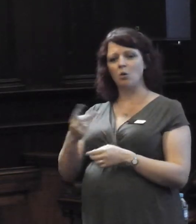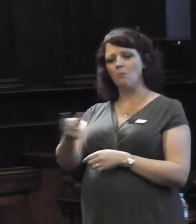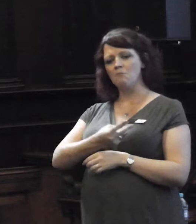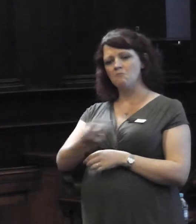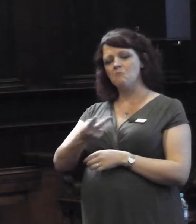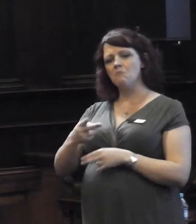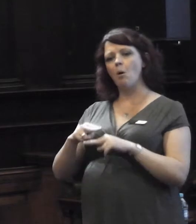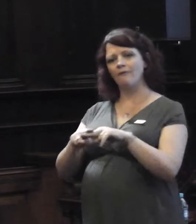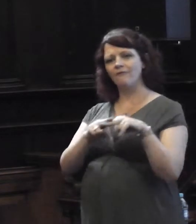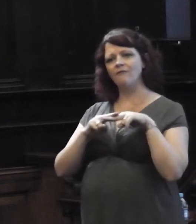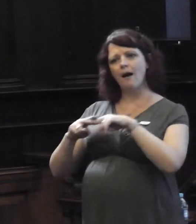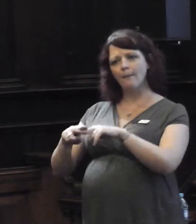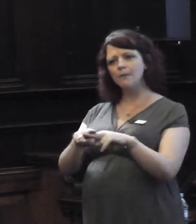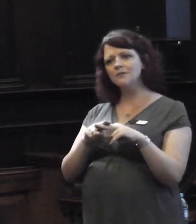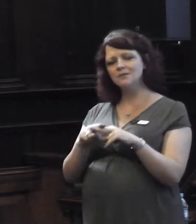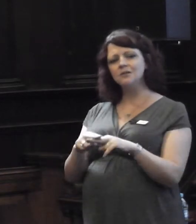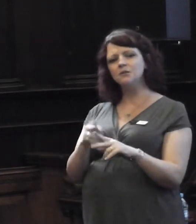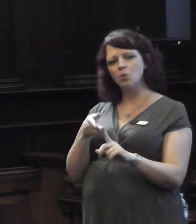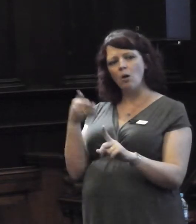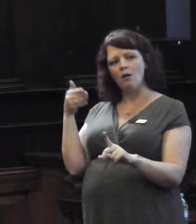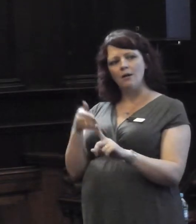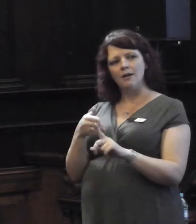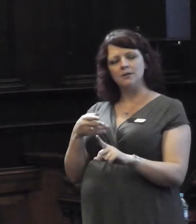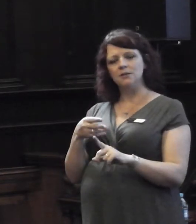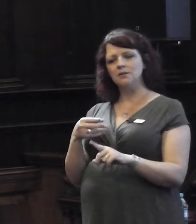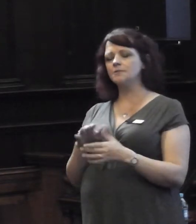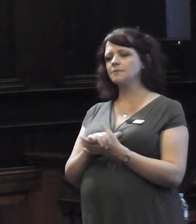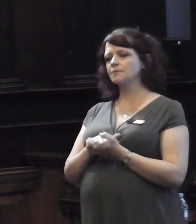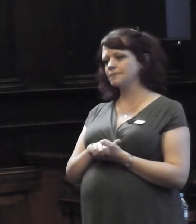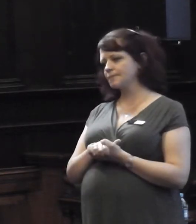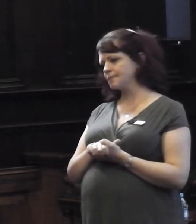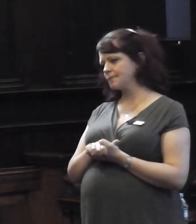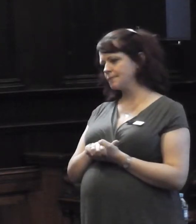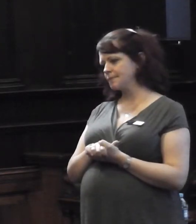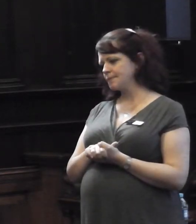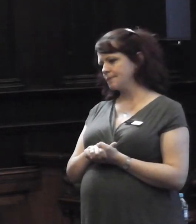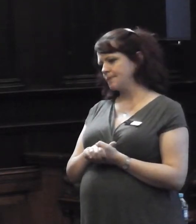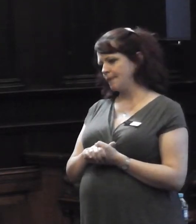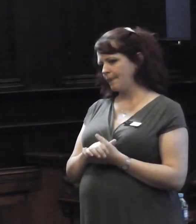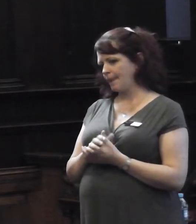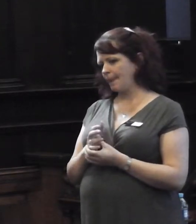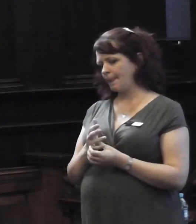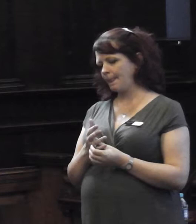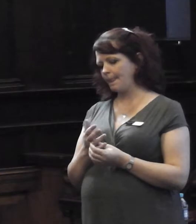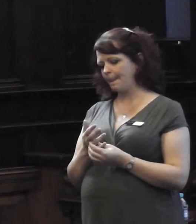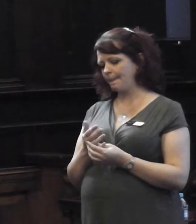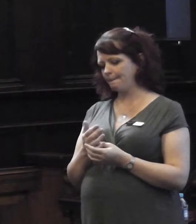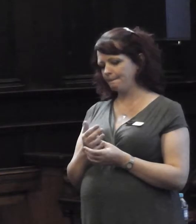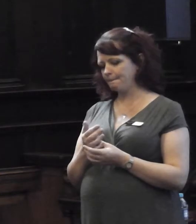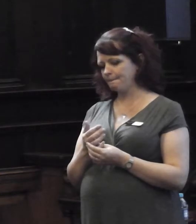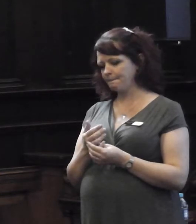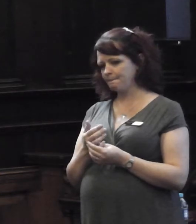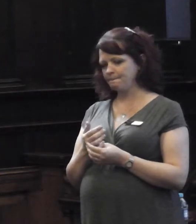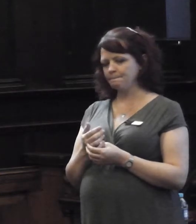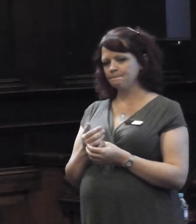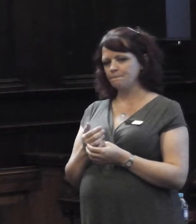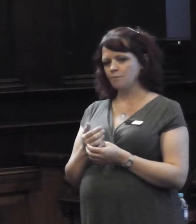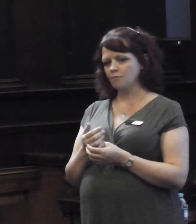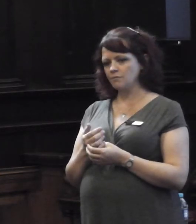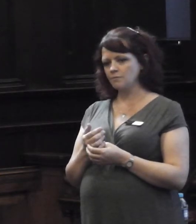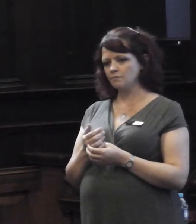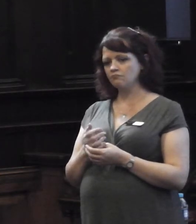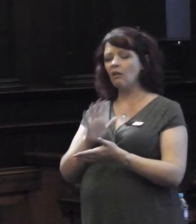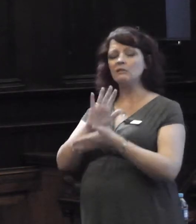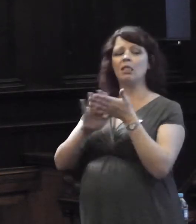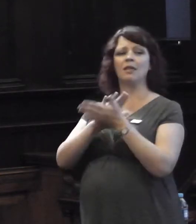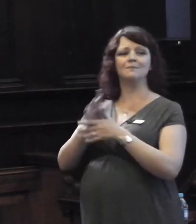well, and certainly the victims' families will suffer. So the courts must